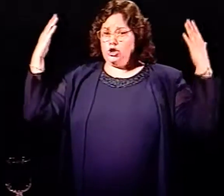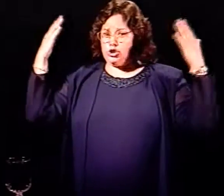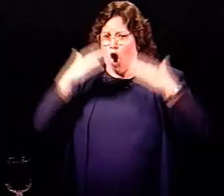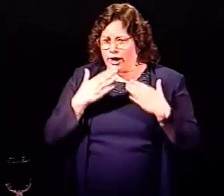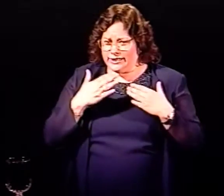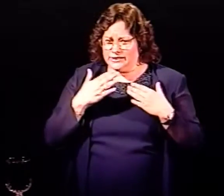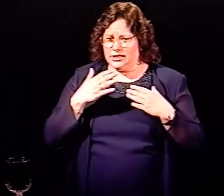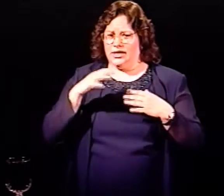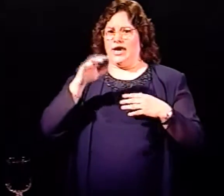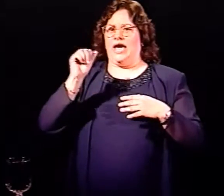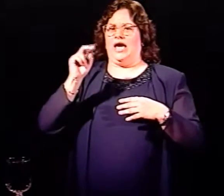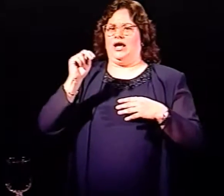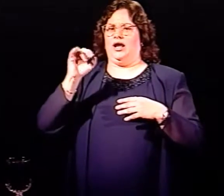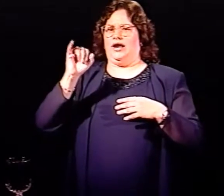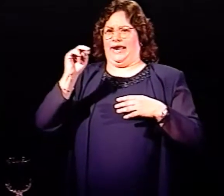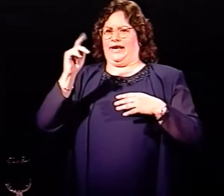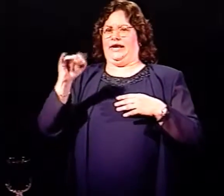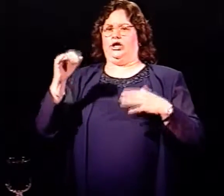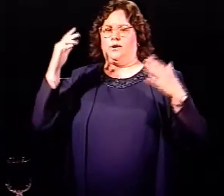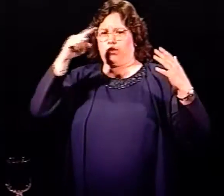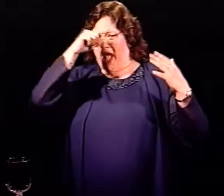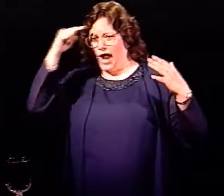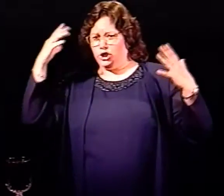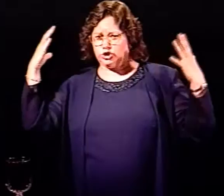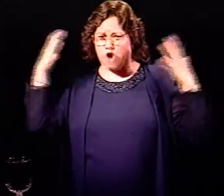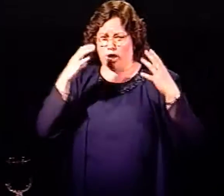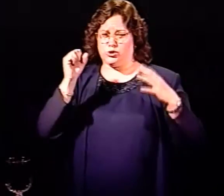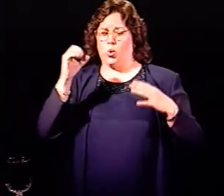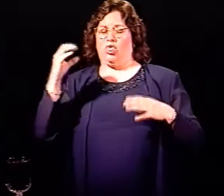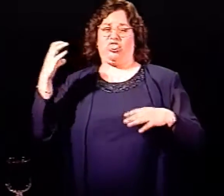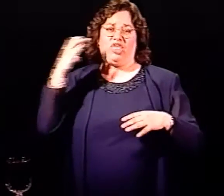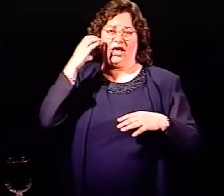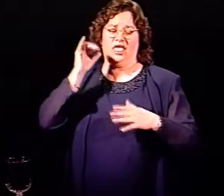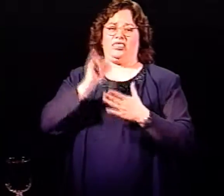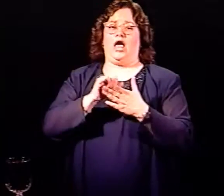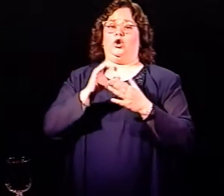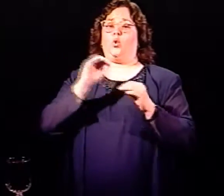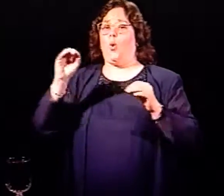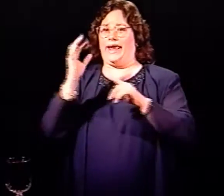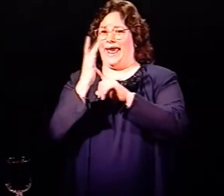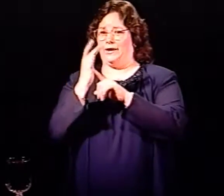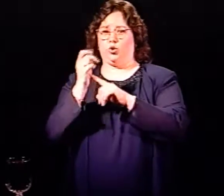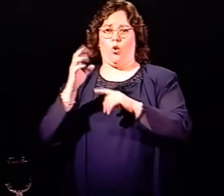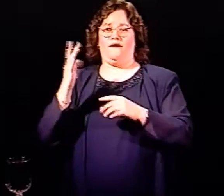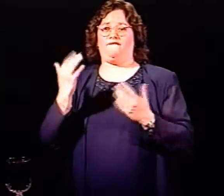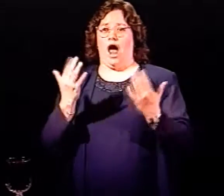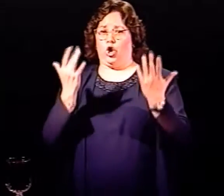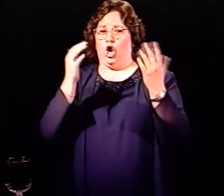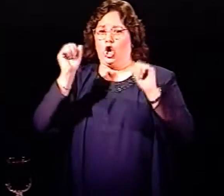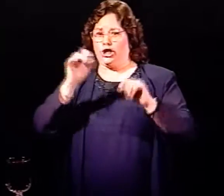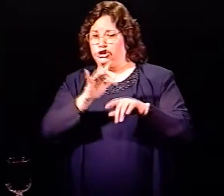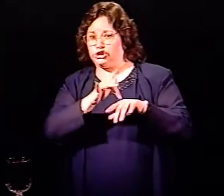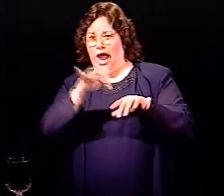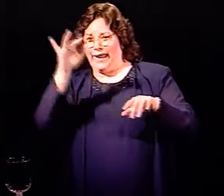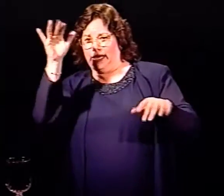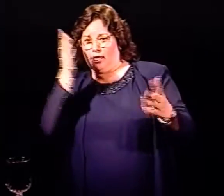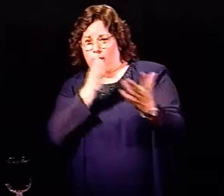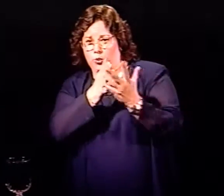Darkness. An inky black darkness, so thick that no candle or fire could shine through, covered